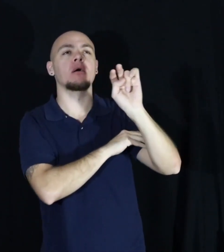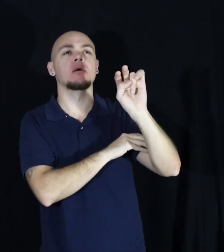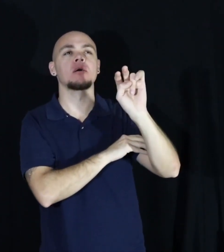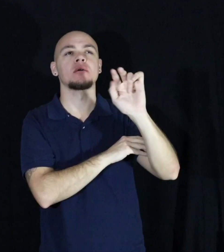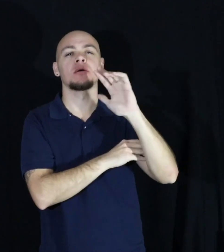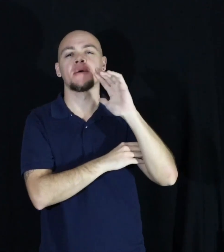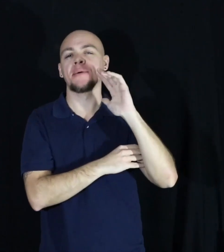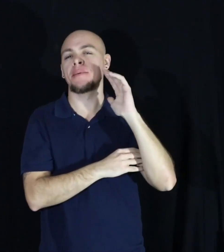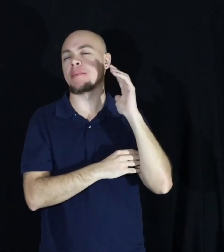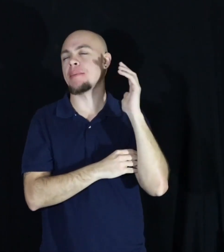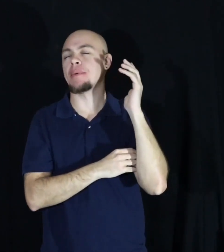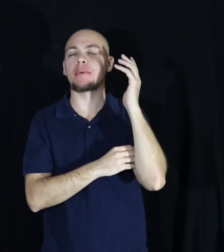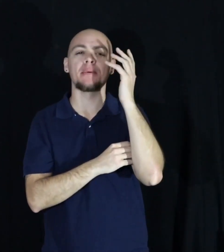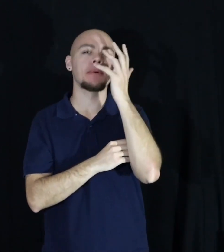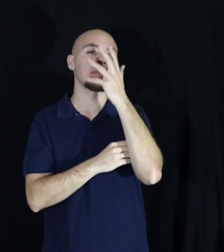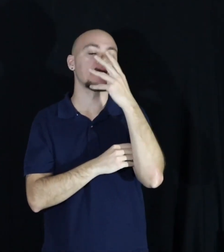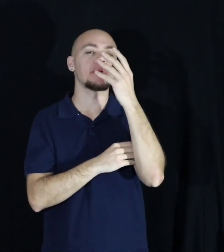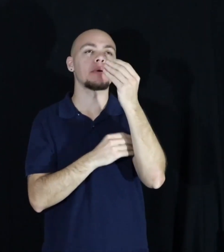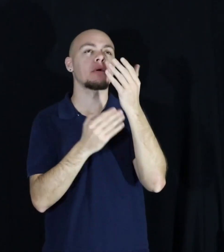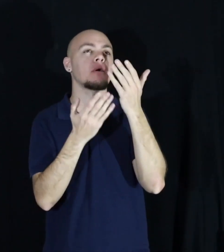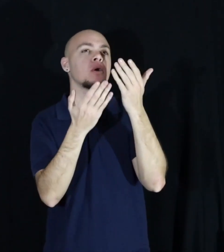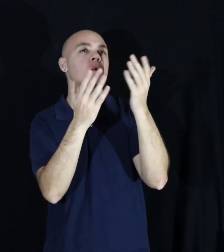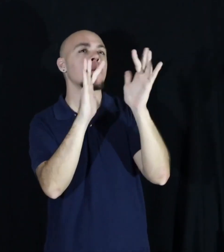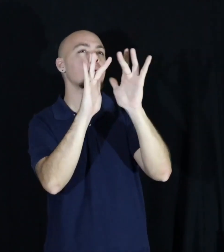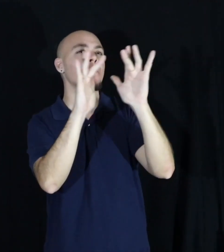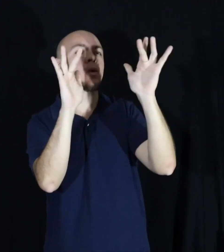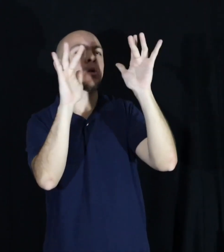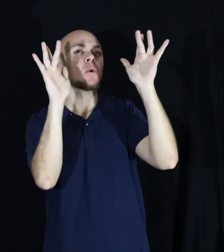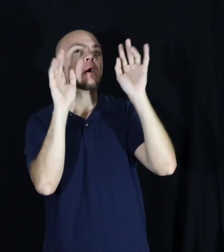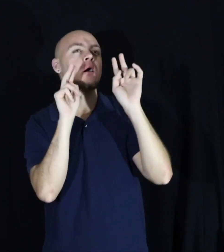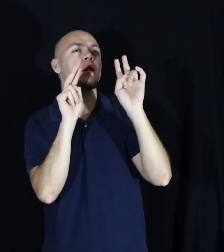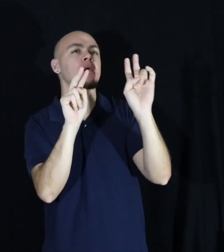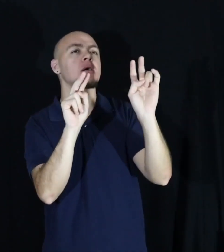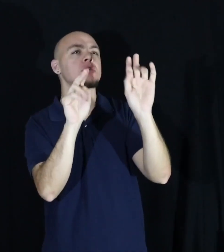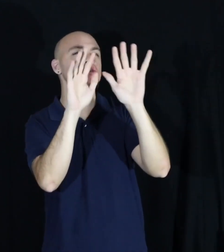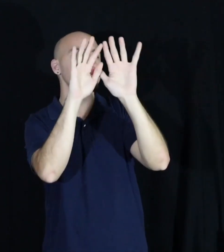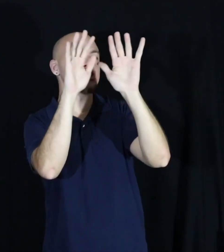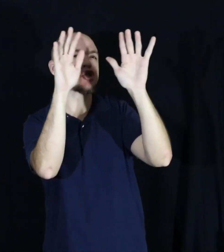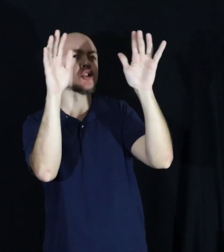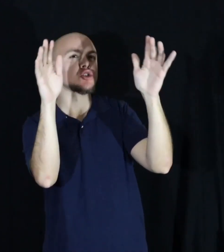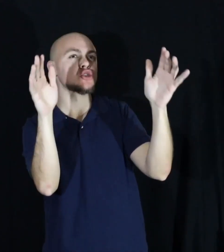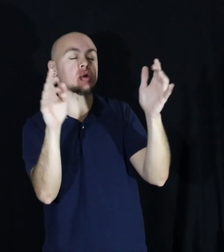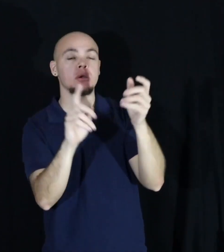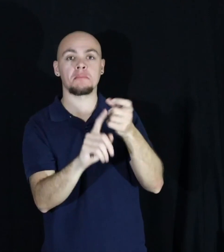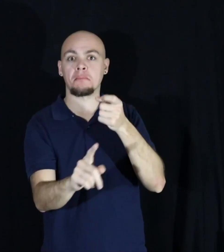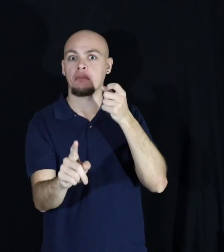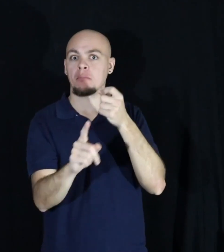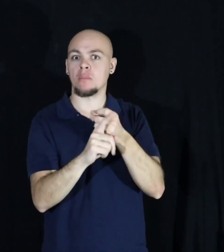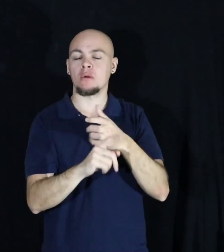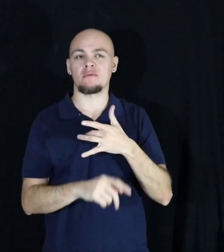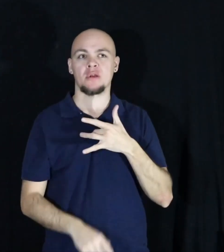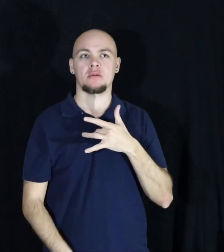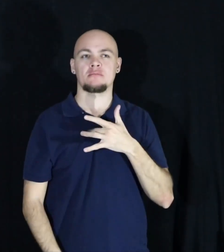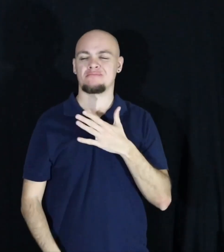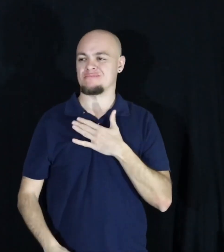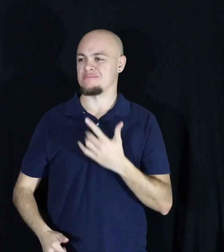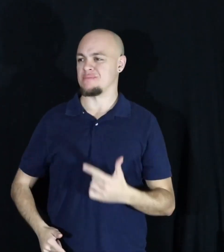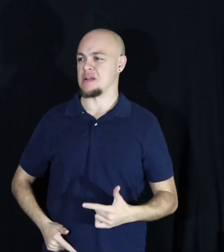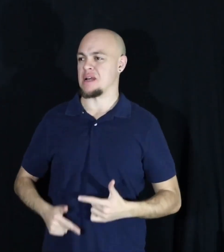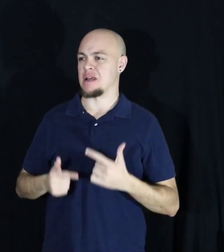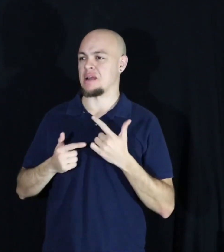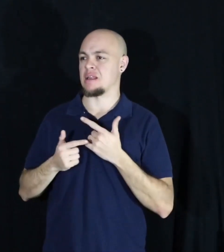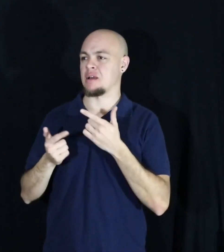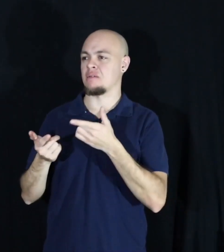these brilliant beams of light across the arch. Suddenly, it felt like things in my life were a little